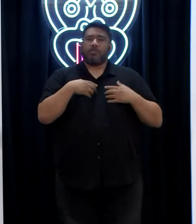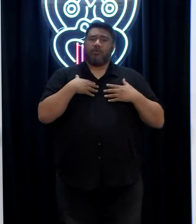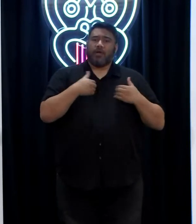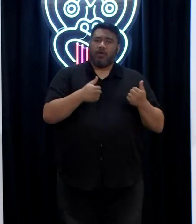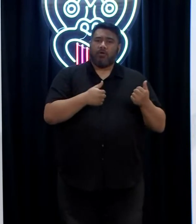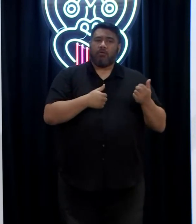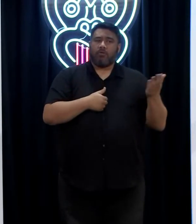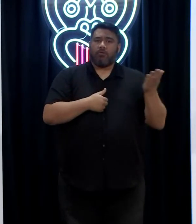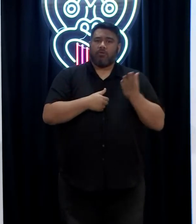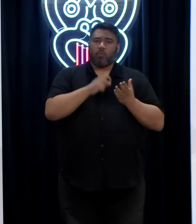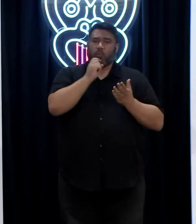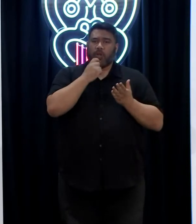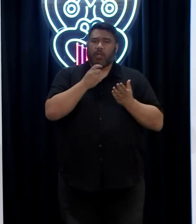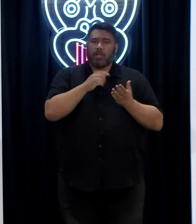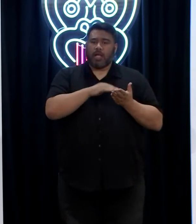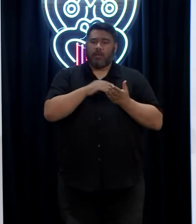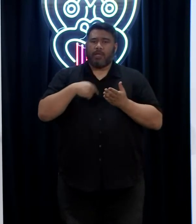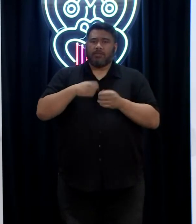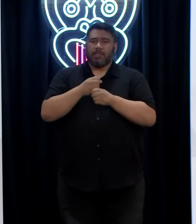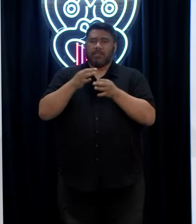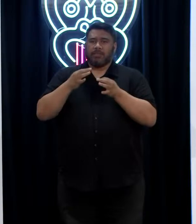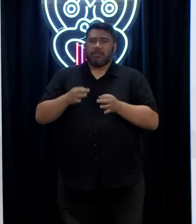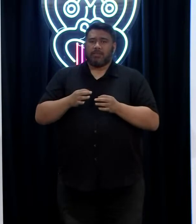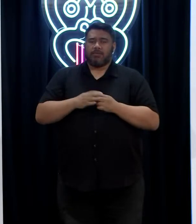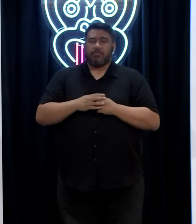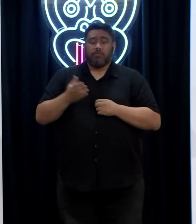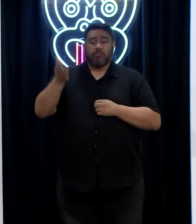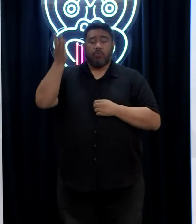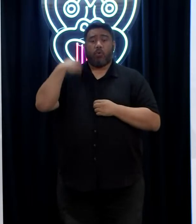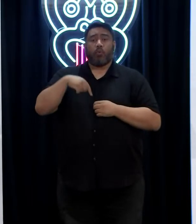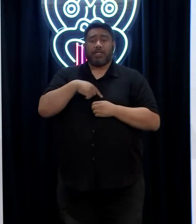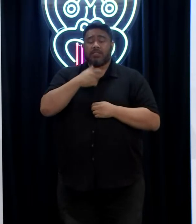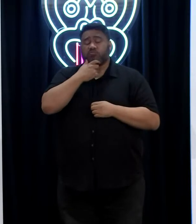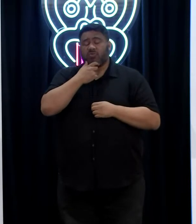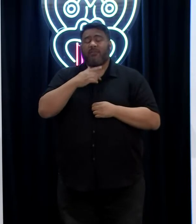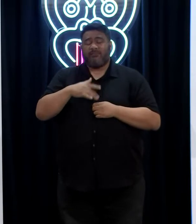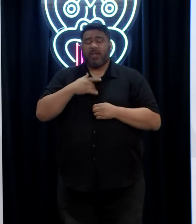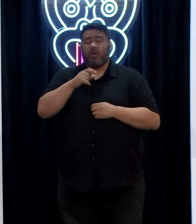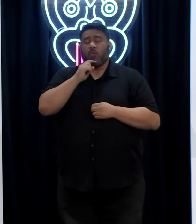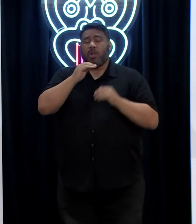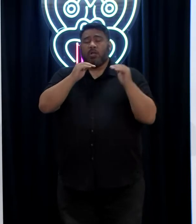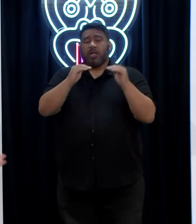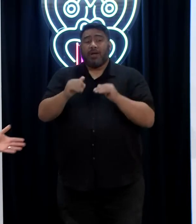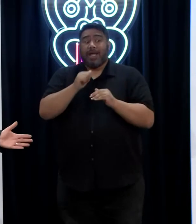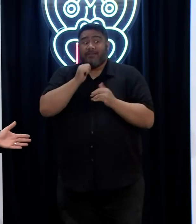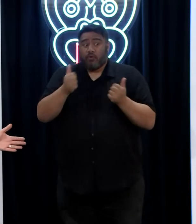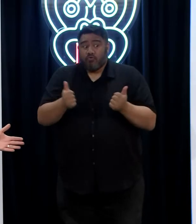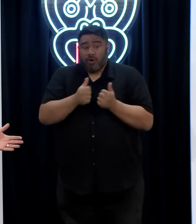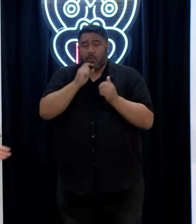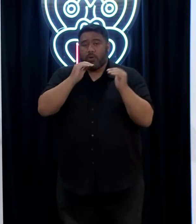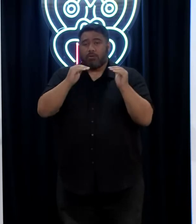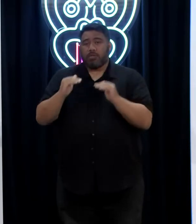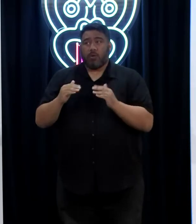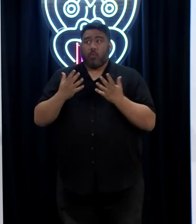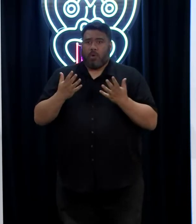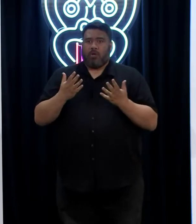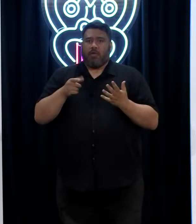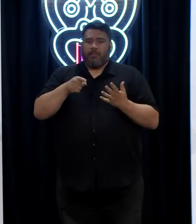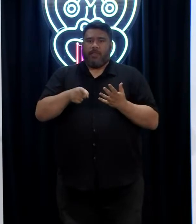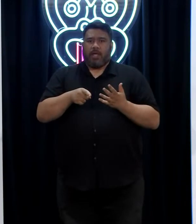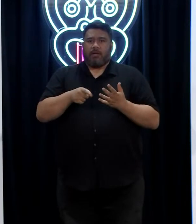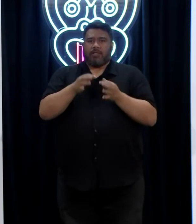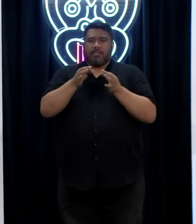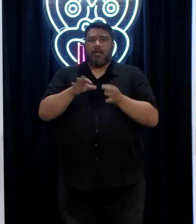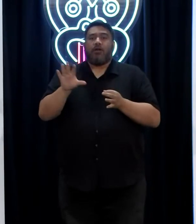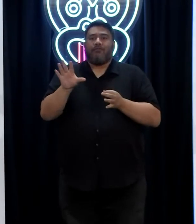decision we took to make the in-principle decision was one that was based on the advice that we got. And as Dr. McElnay's already said today, there's